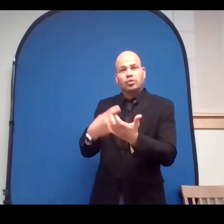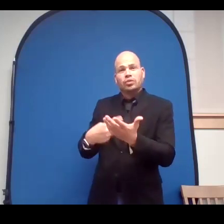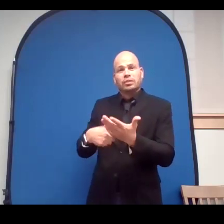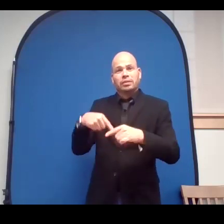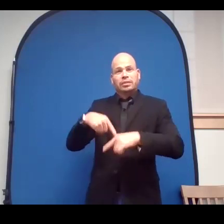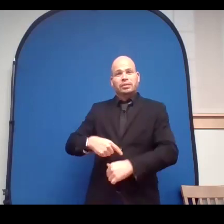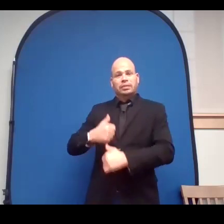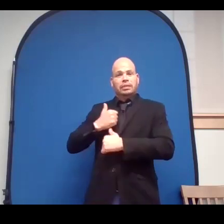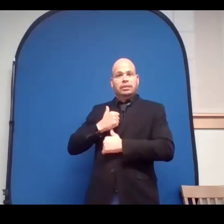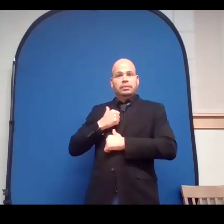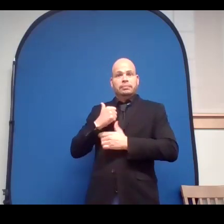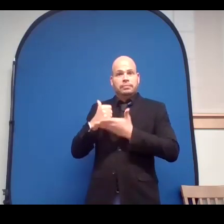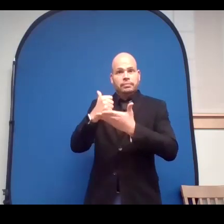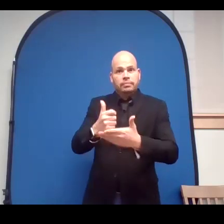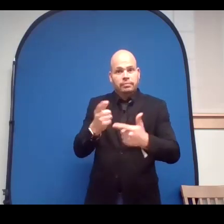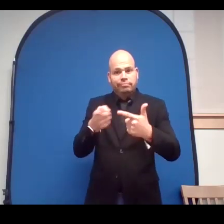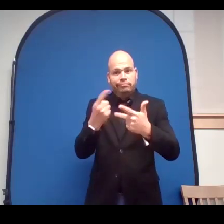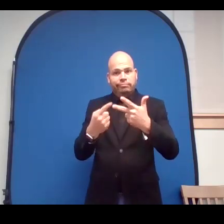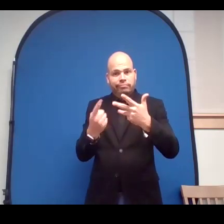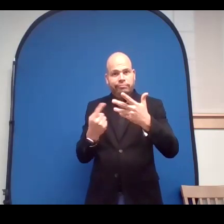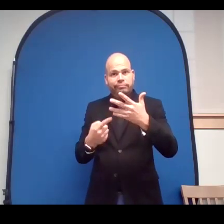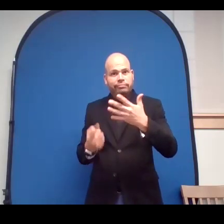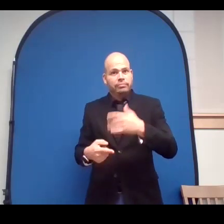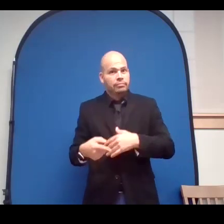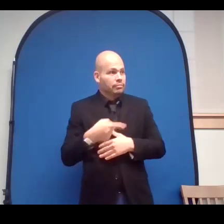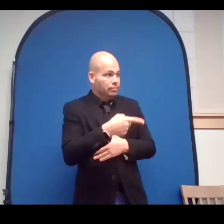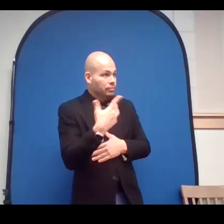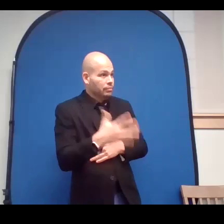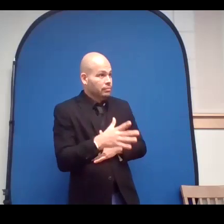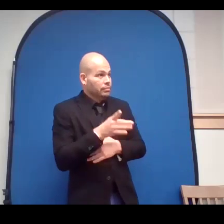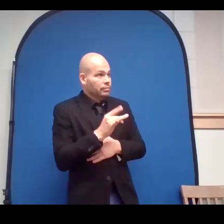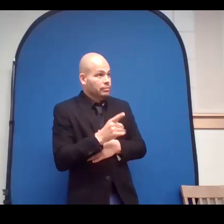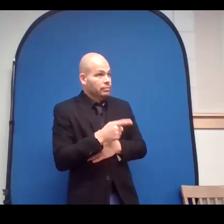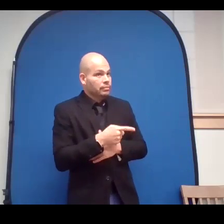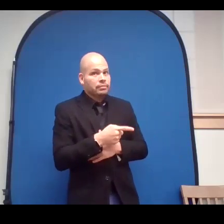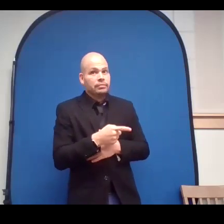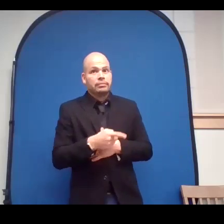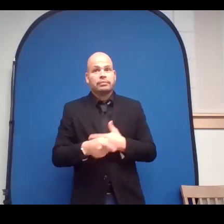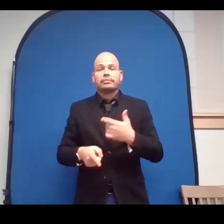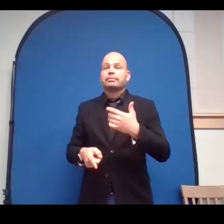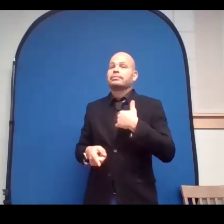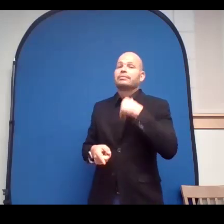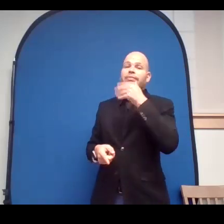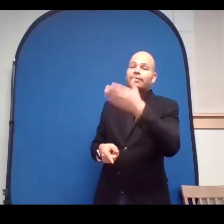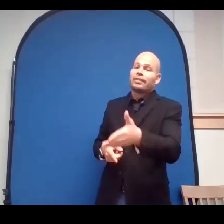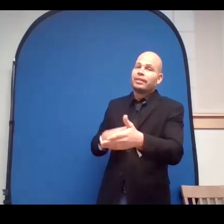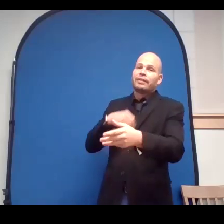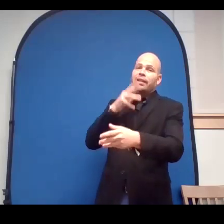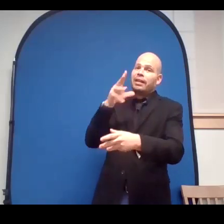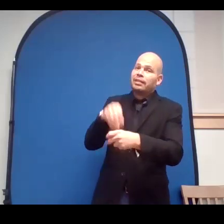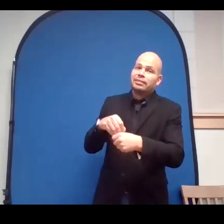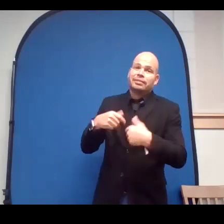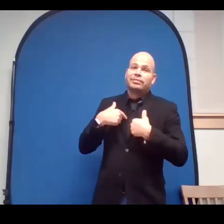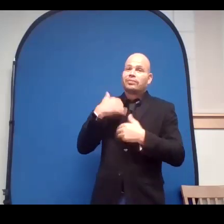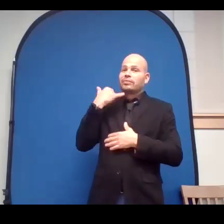Certainly. And did you do that? Since I was not there, I did not do the face-to-face, and I will say no, I did not call him. So who